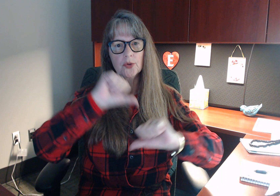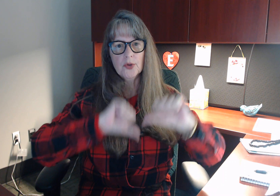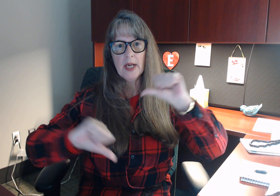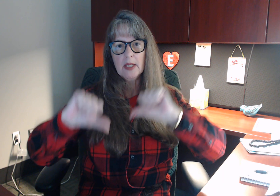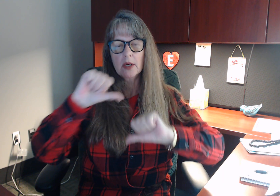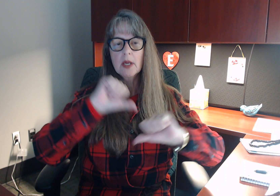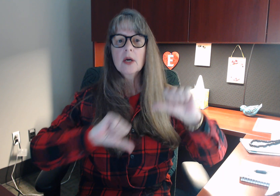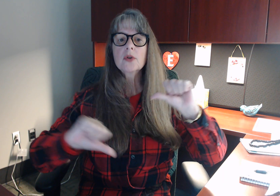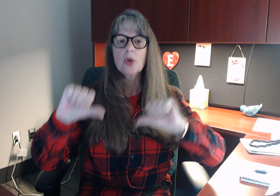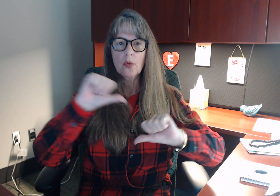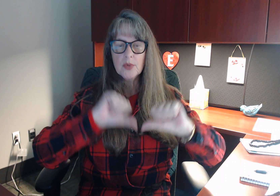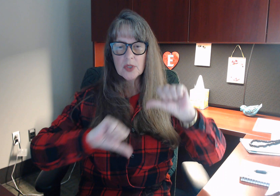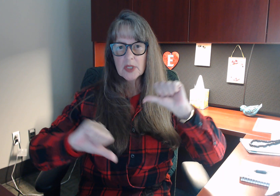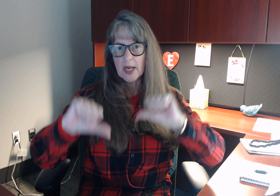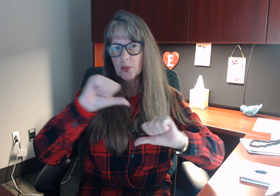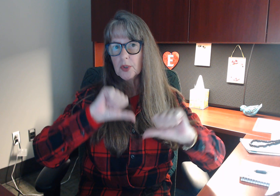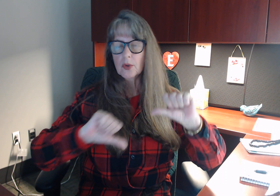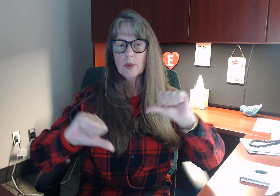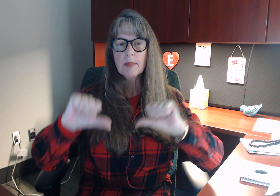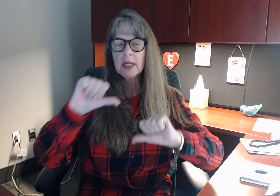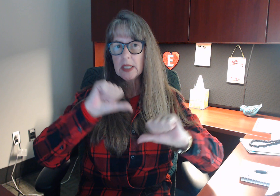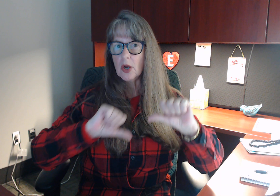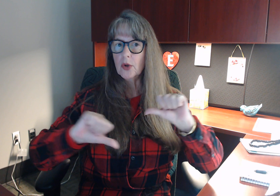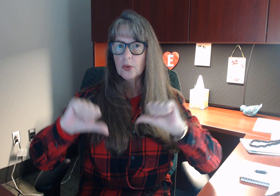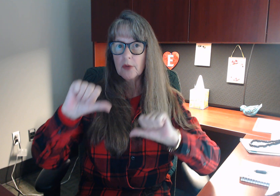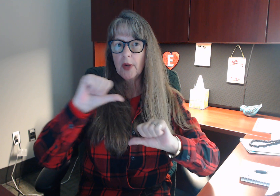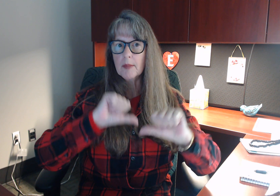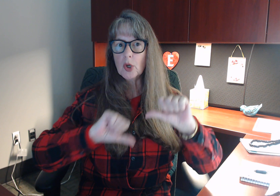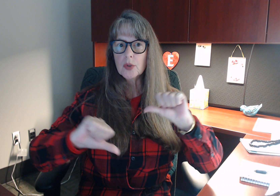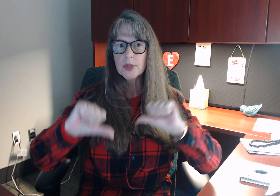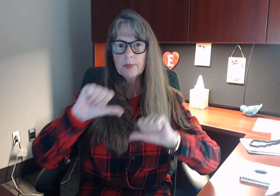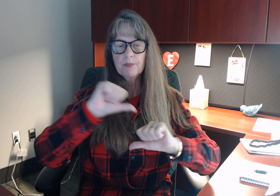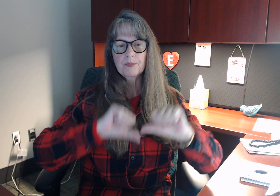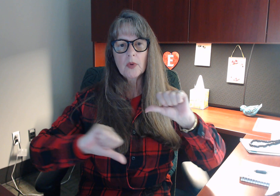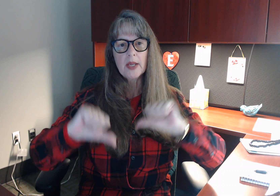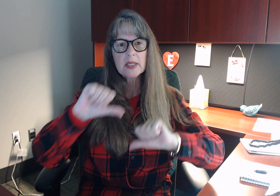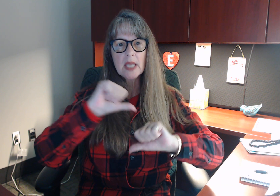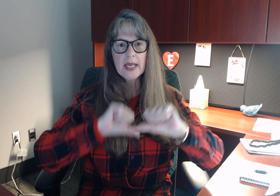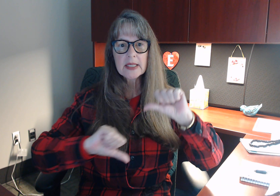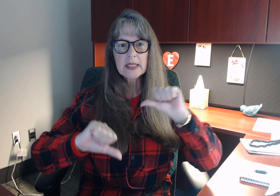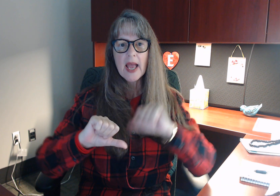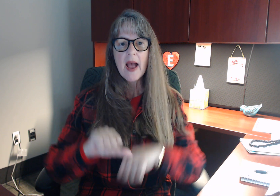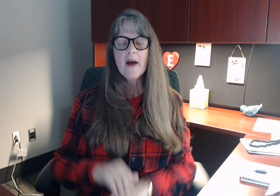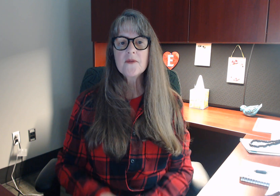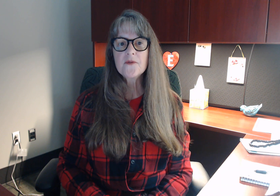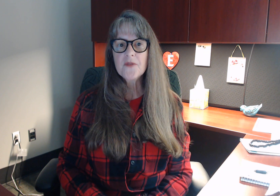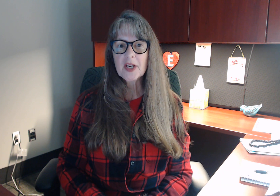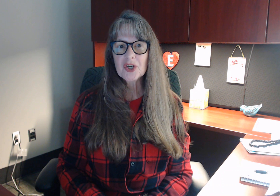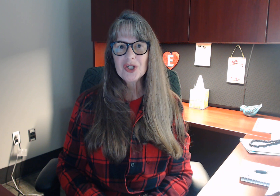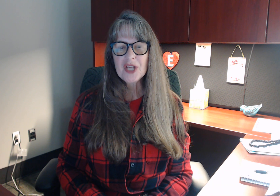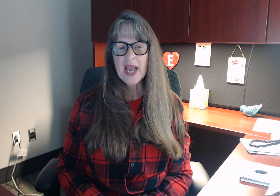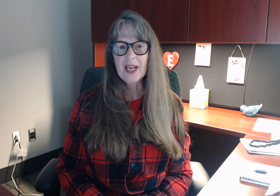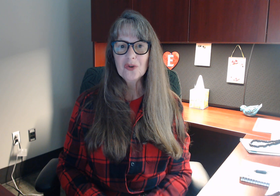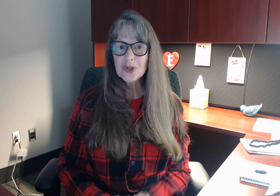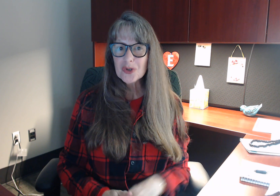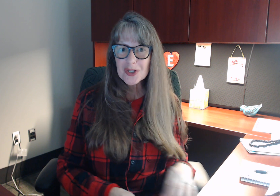alternating. So this is science where you're mixing all your different chemicals. Okay, Science Fiction Day. Now you could do it two